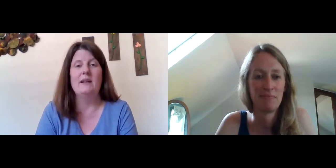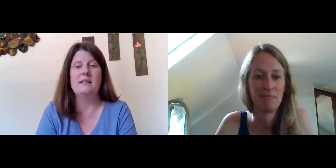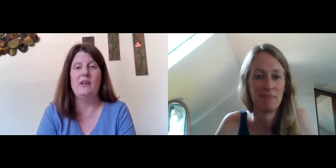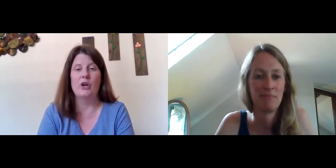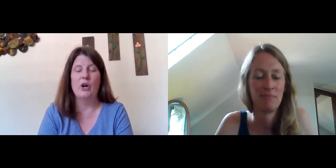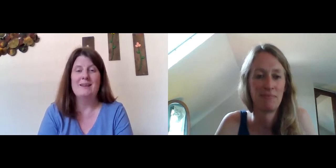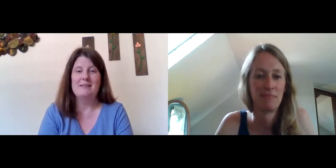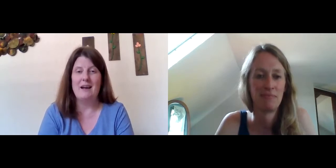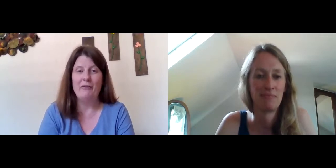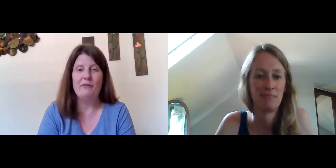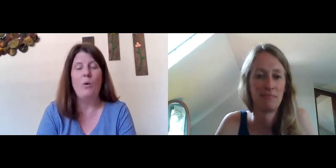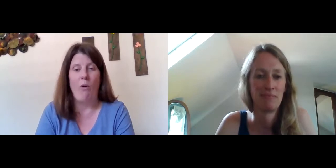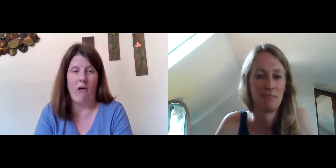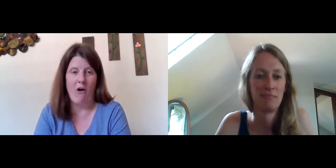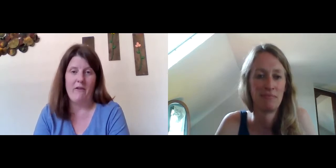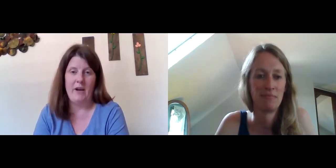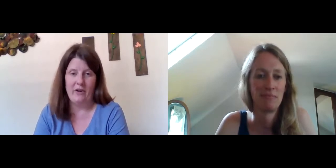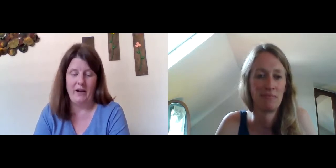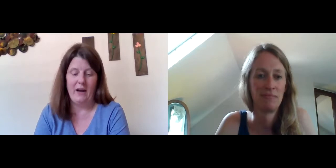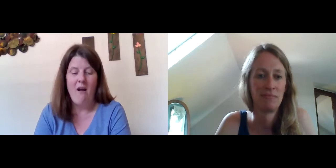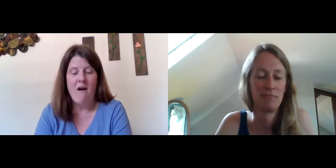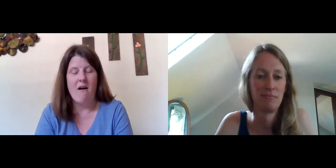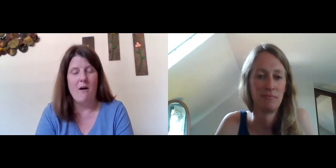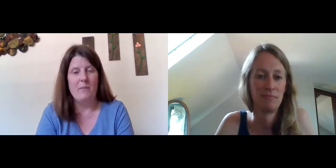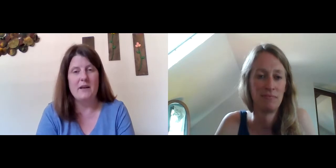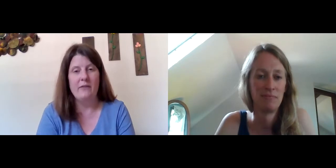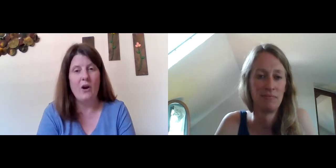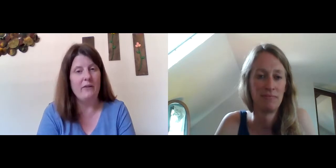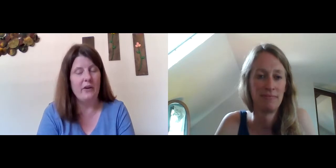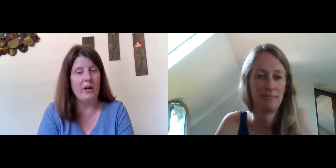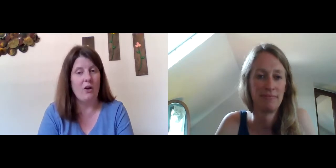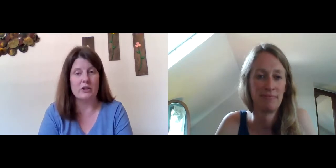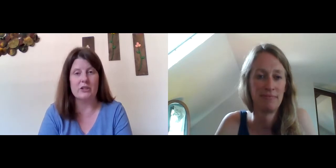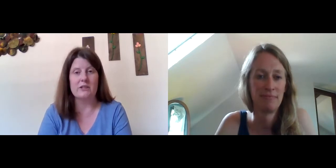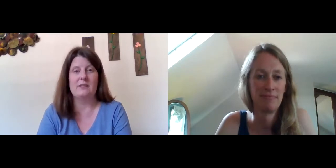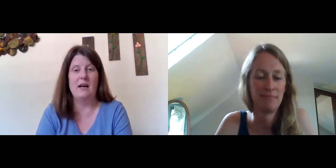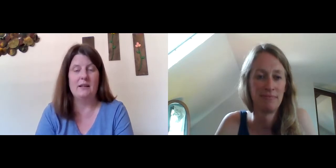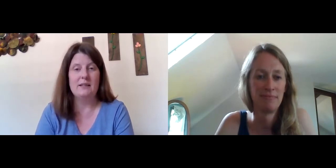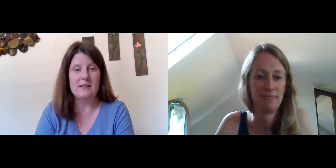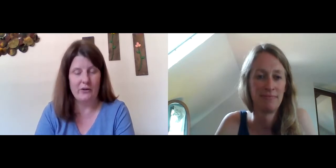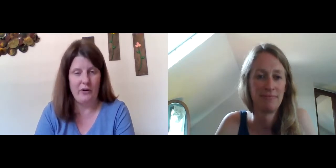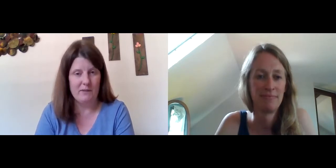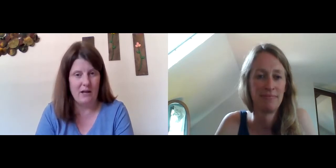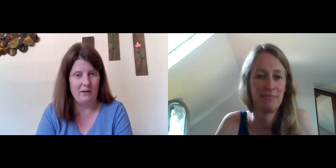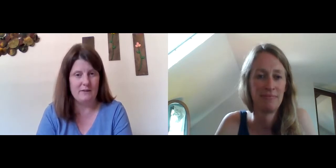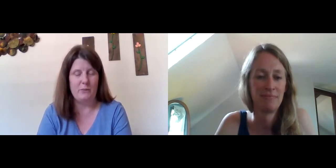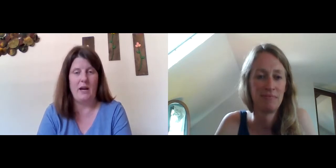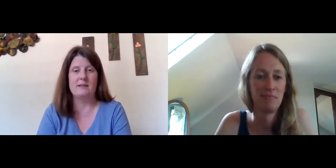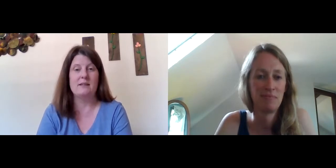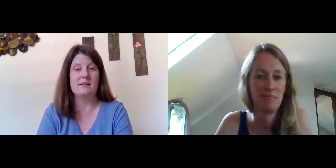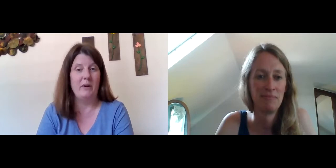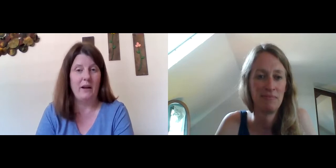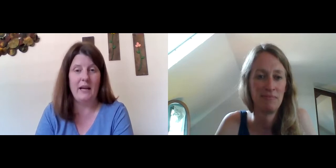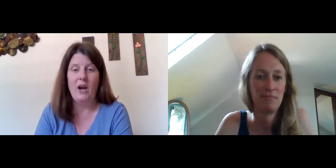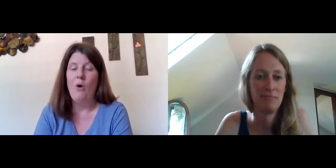and that is either deaf or hard of hearing. The deaf and hard of hearing culture does not consider themselves as